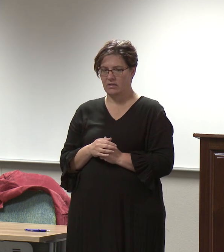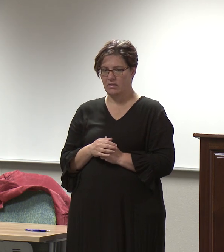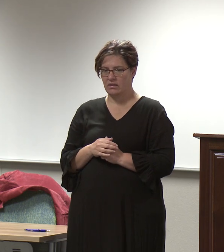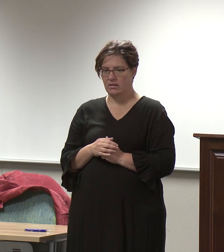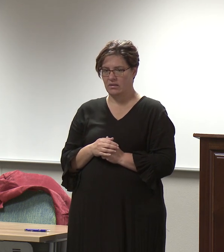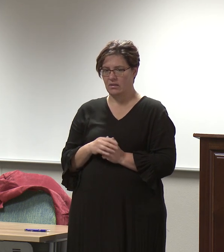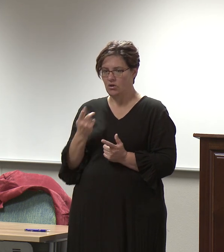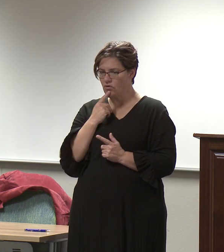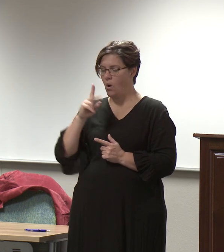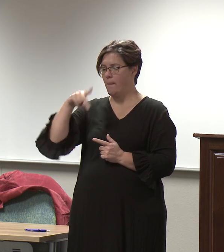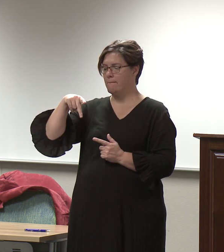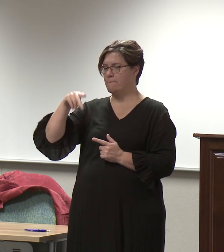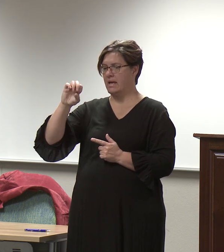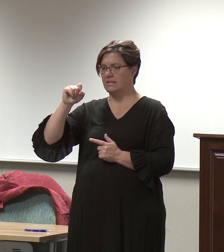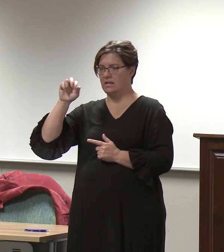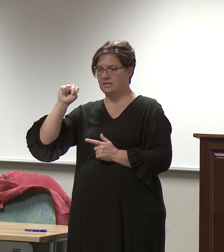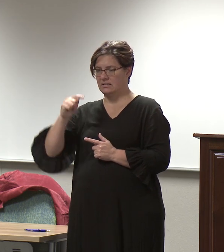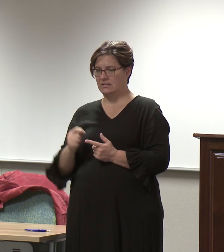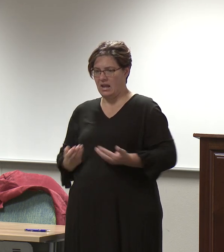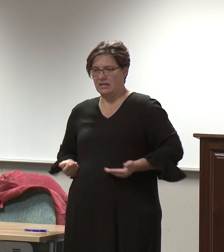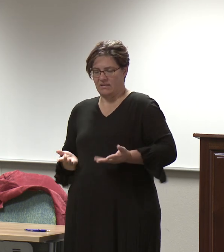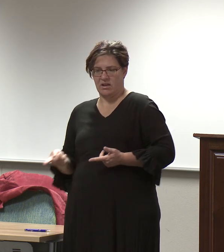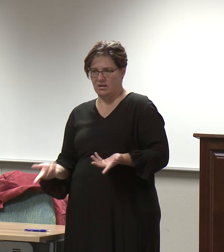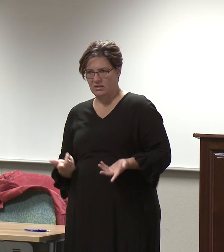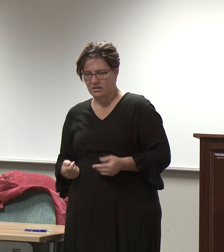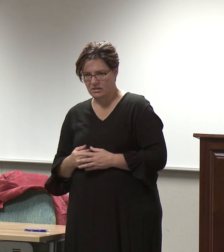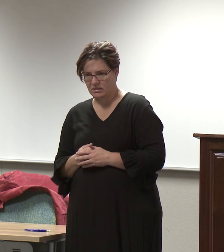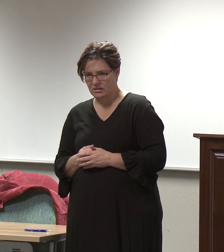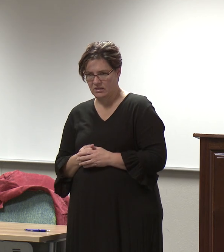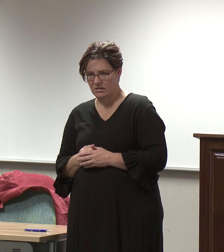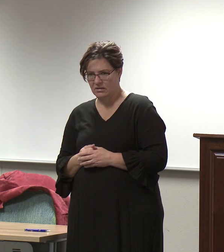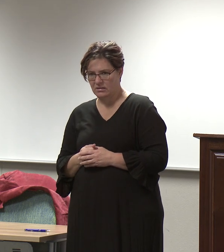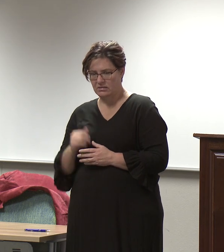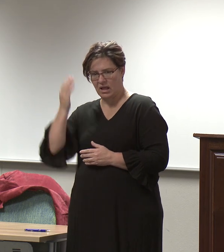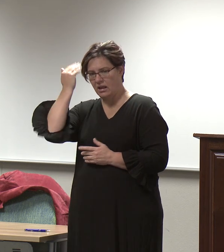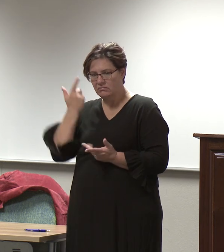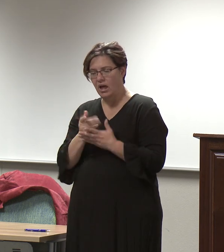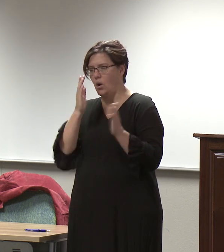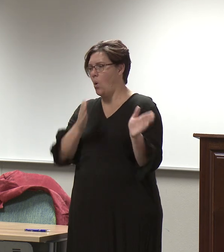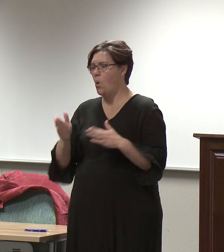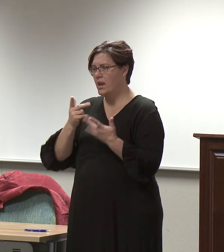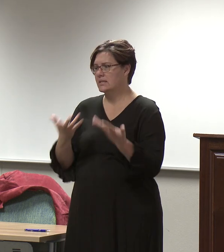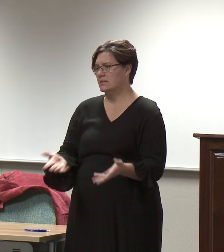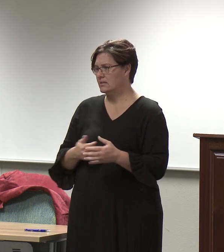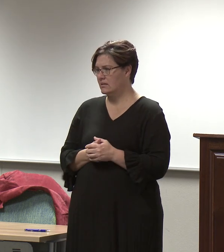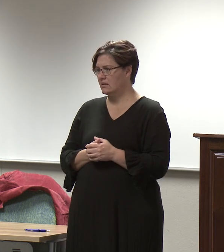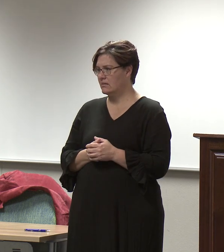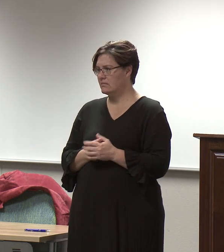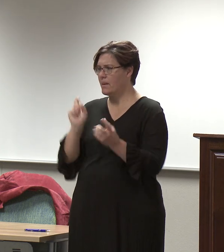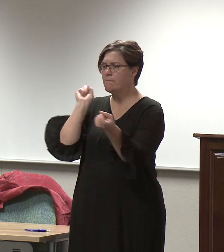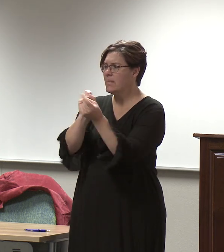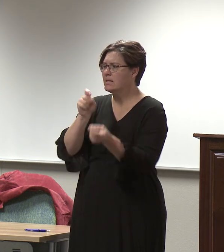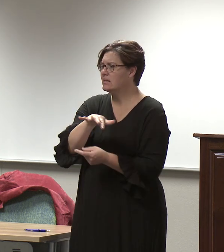They're not small peasants, because they are none, basically, in Africa, organized as such. Where did I meet